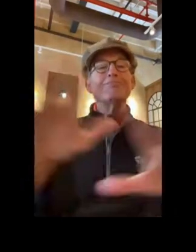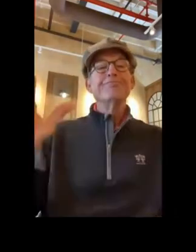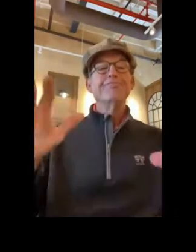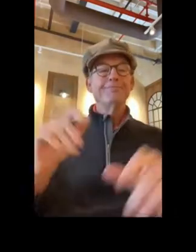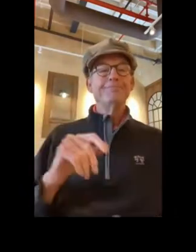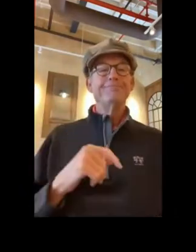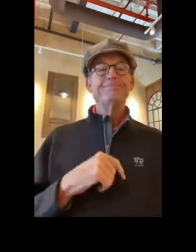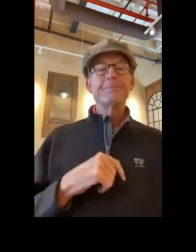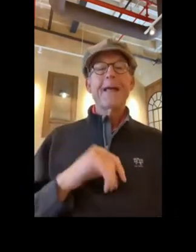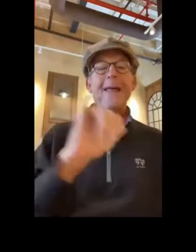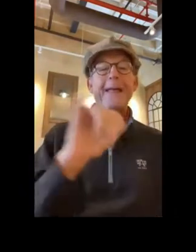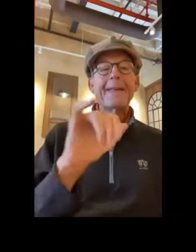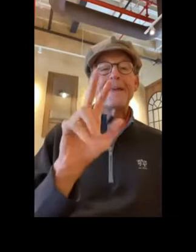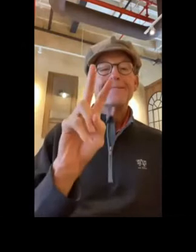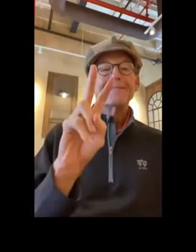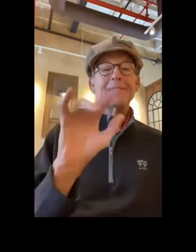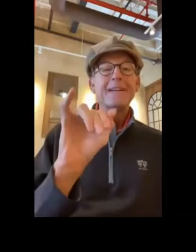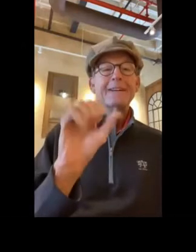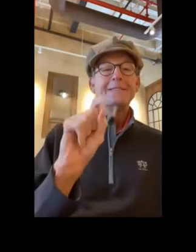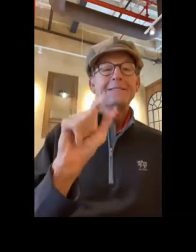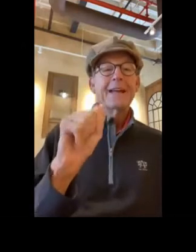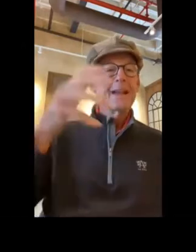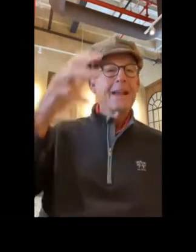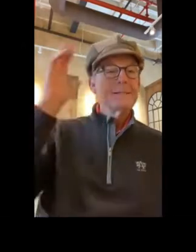or Dan, as he called him, he